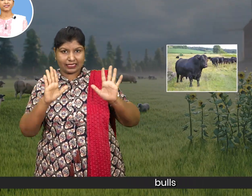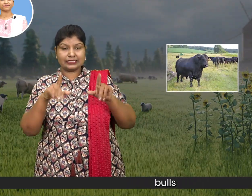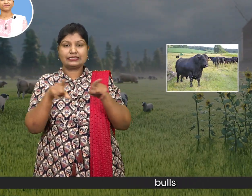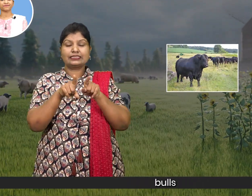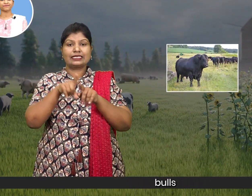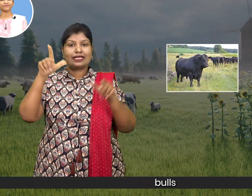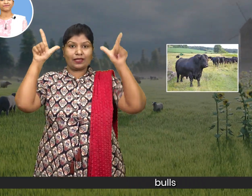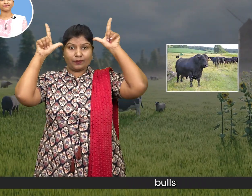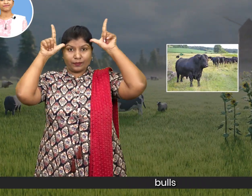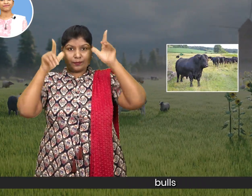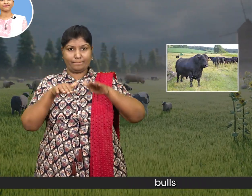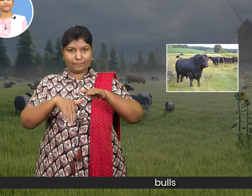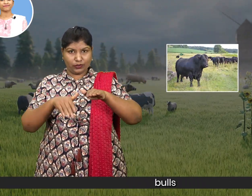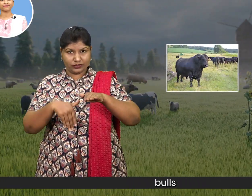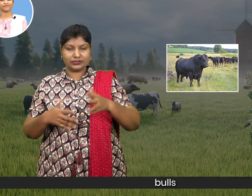bulls,